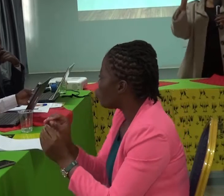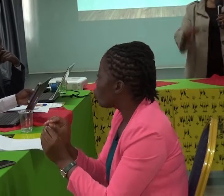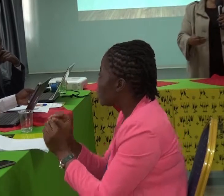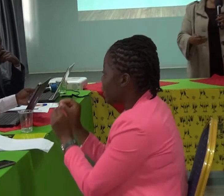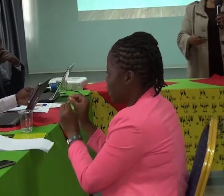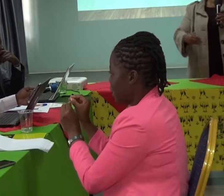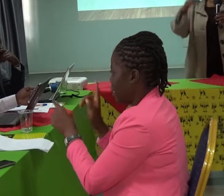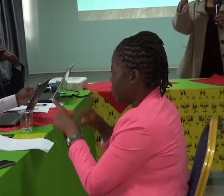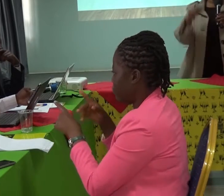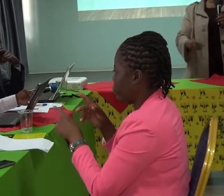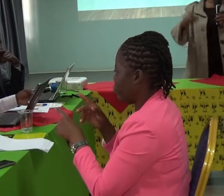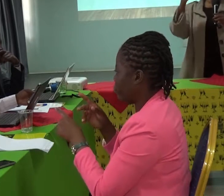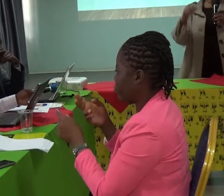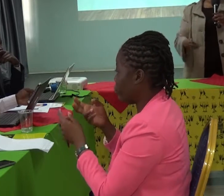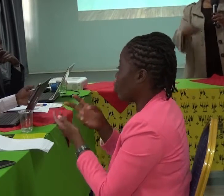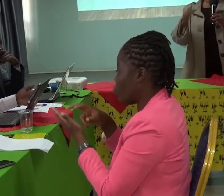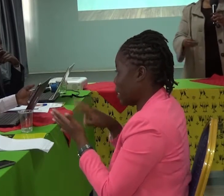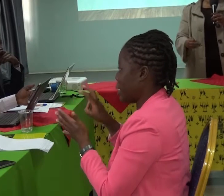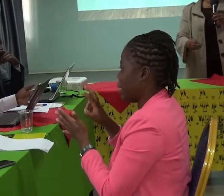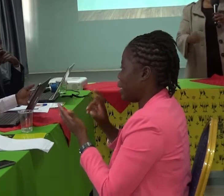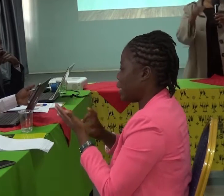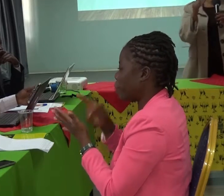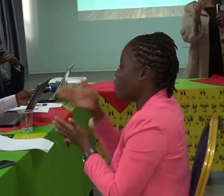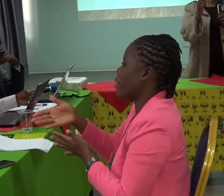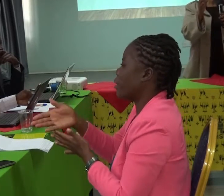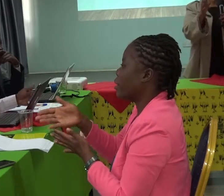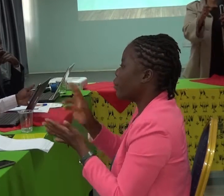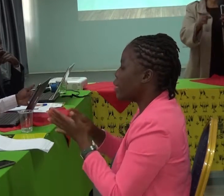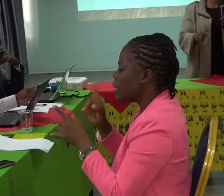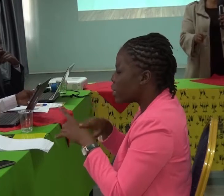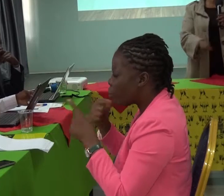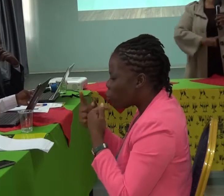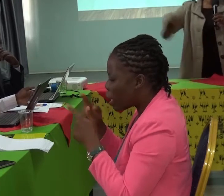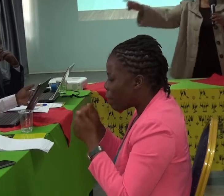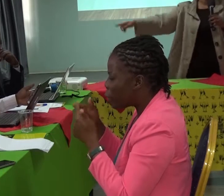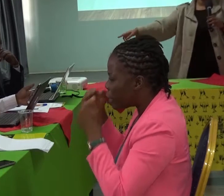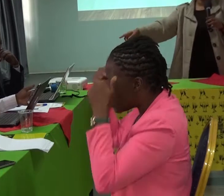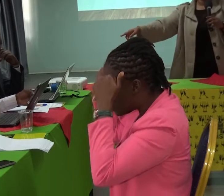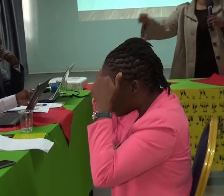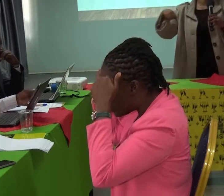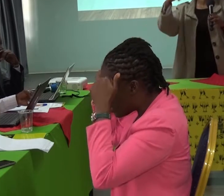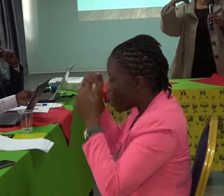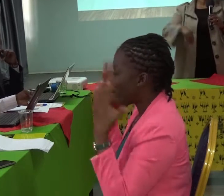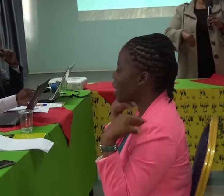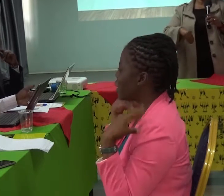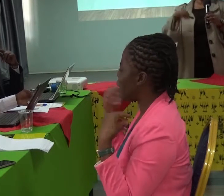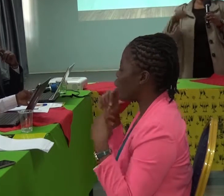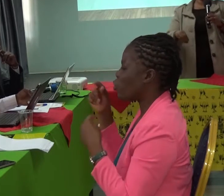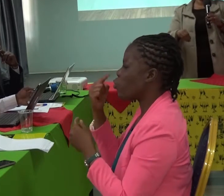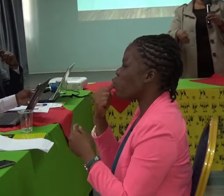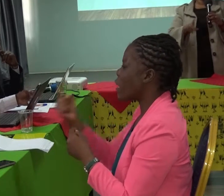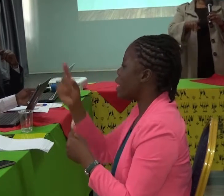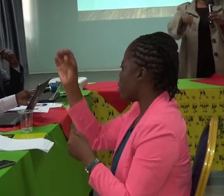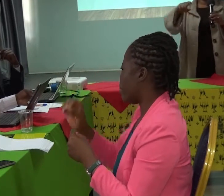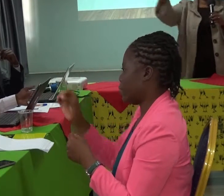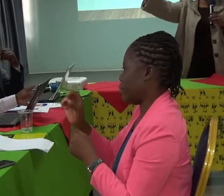stuck in those schools, because our inclusive education practices are not 100% in the trend of what we want as a